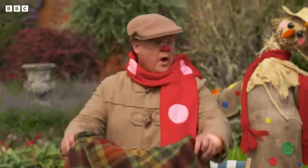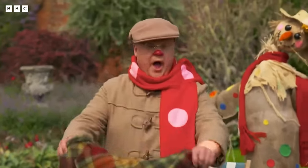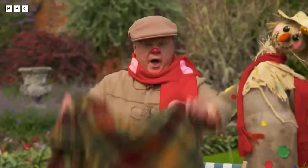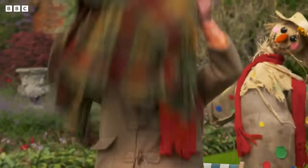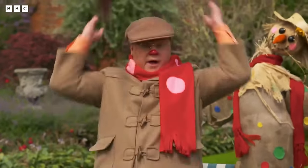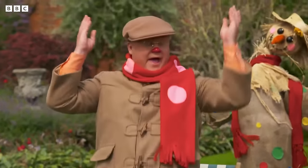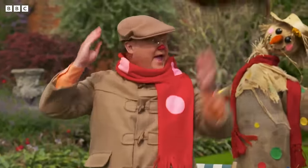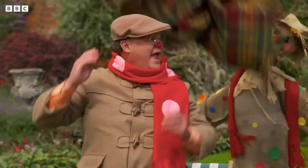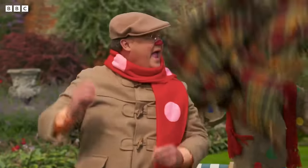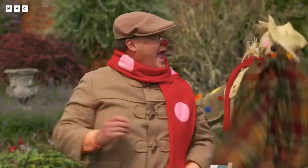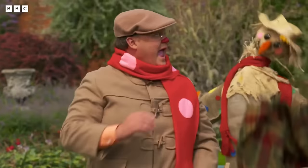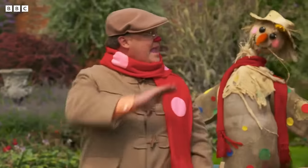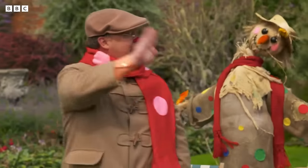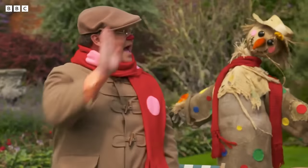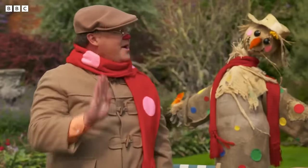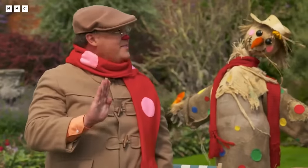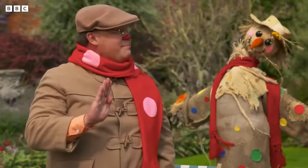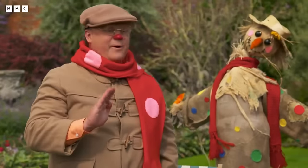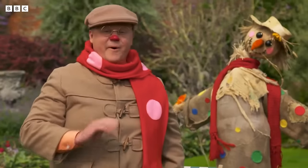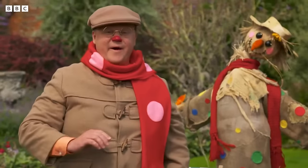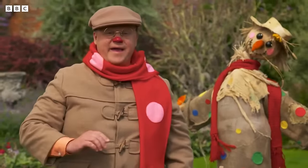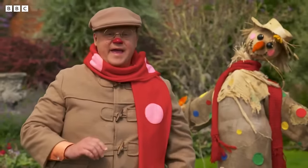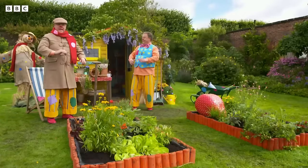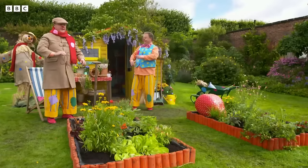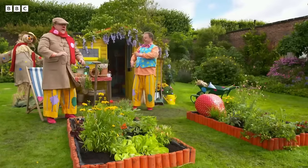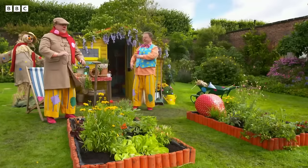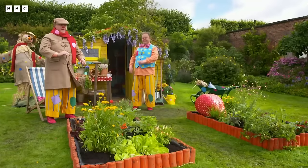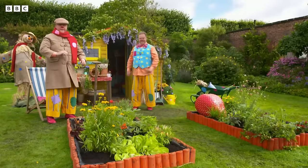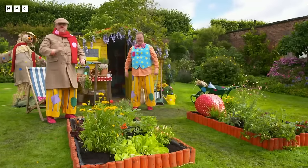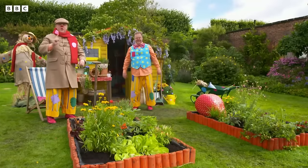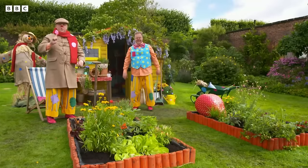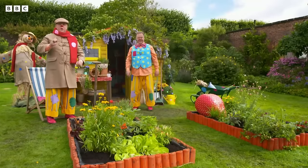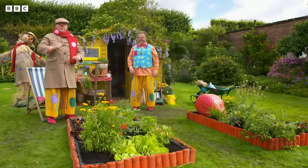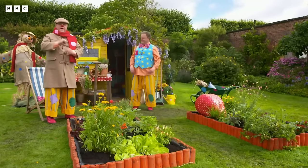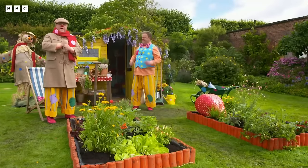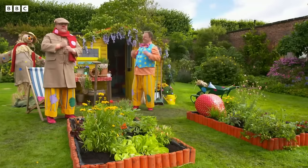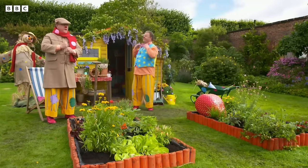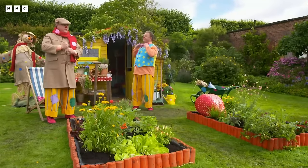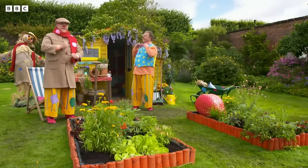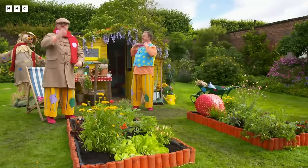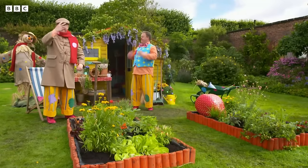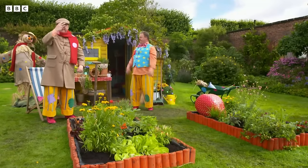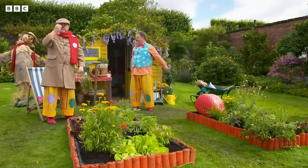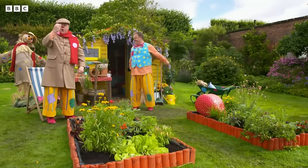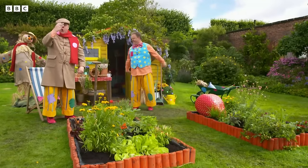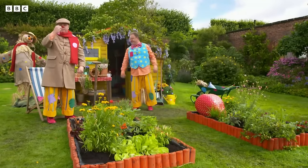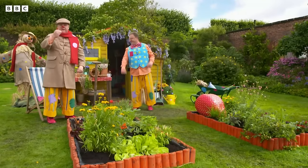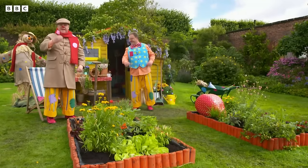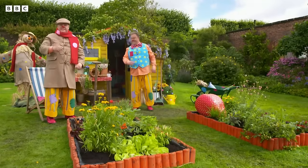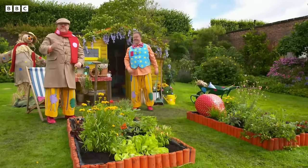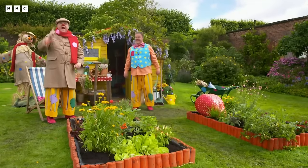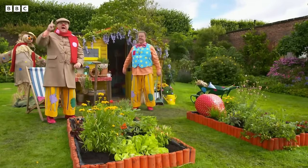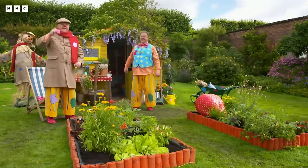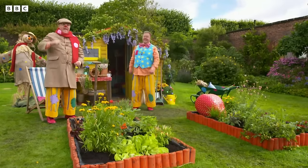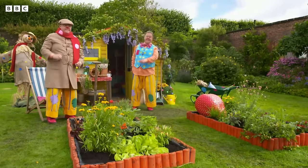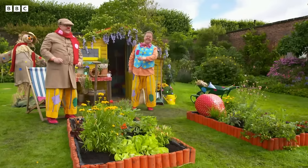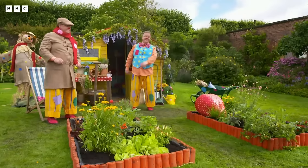Whoa! Oh! Hello, the boy! Now, what was I doing with those strawberries? Ah, yes.